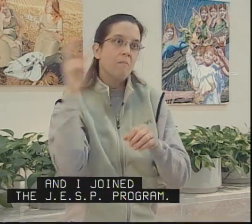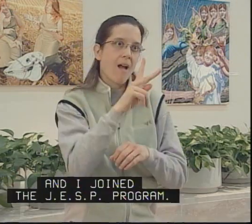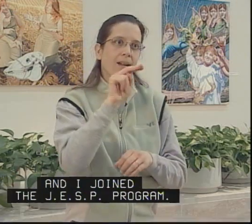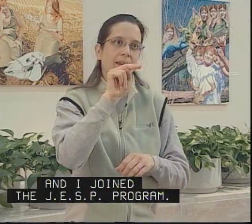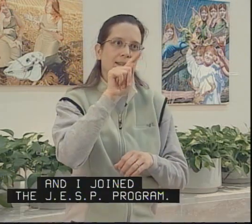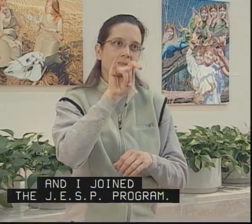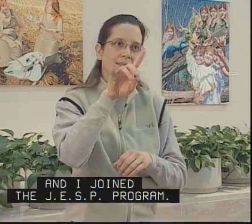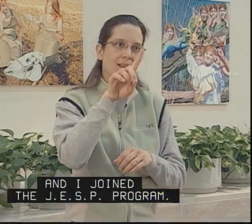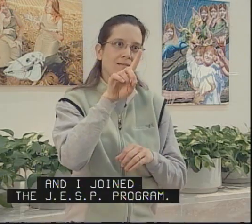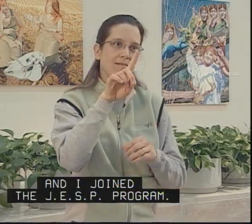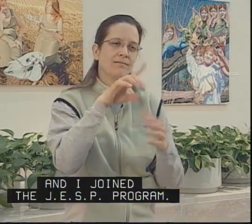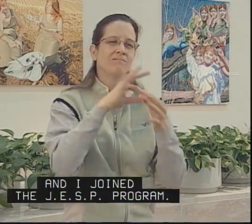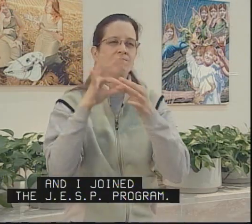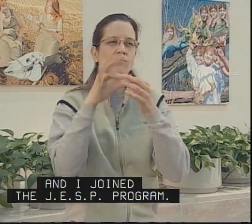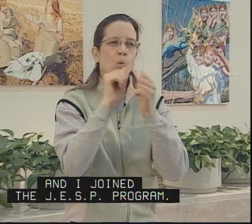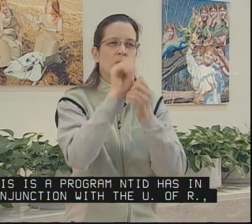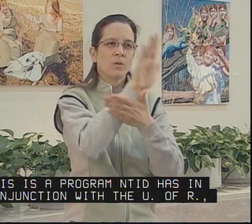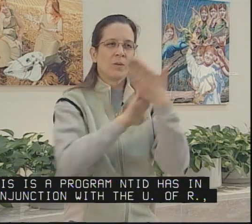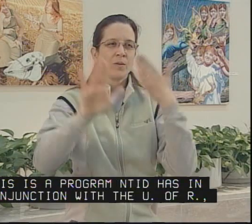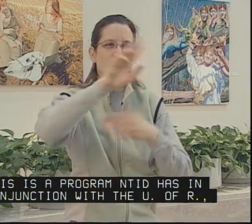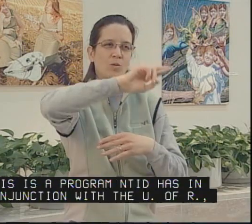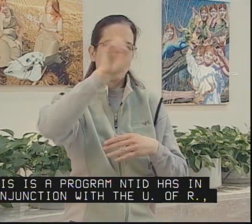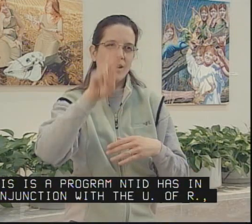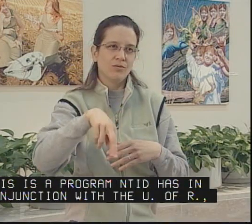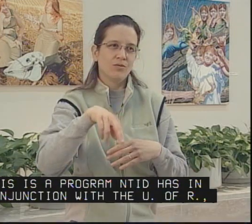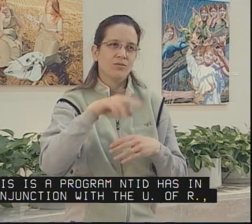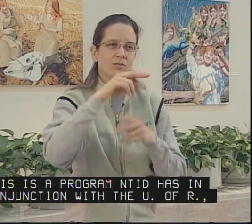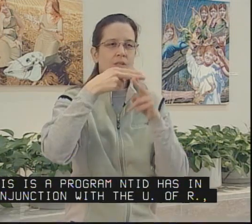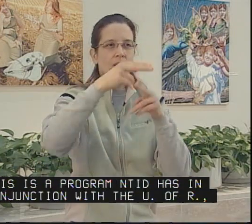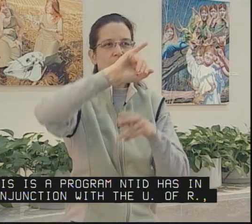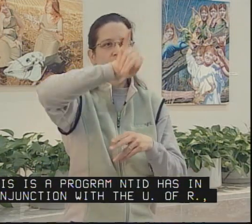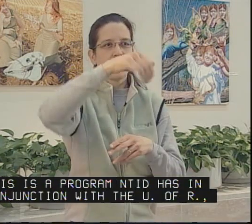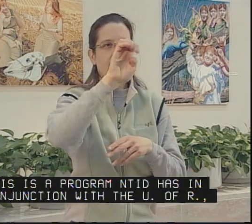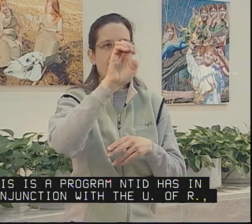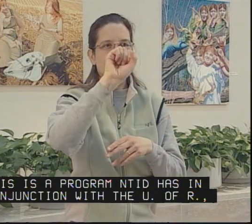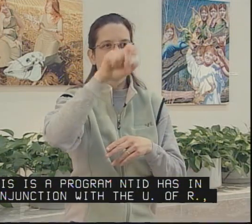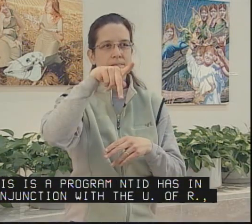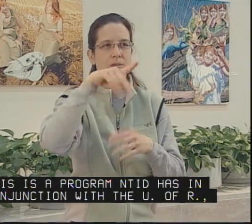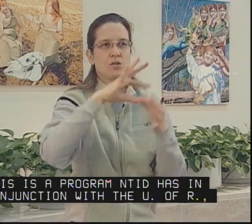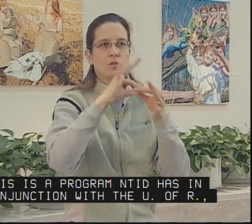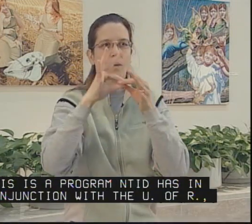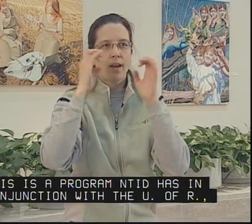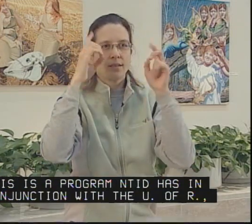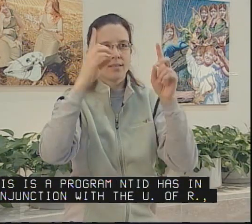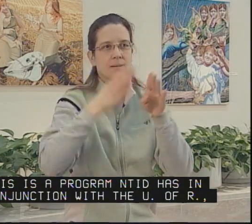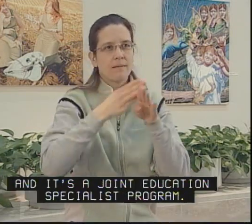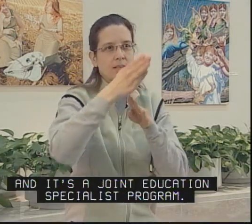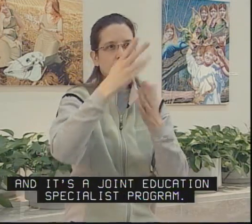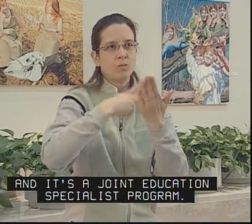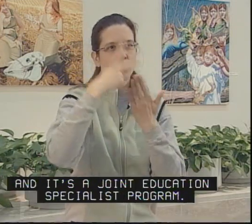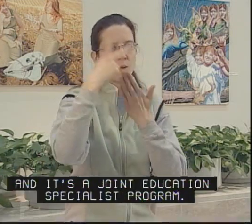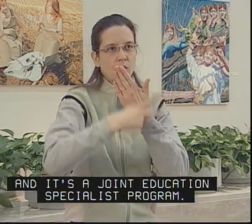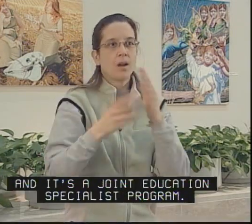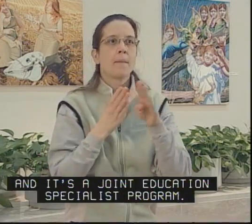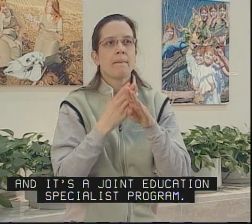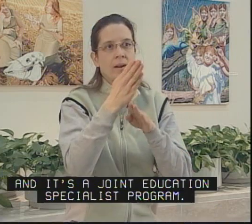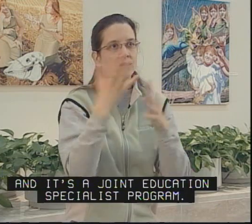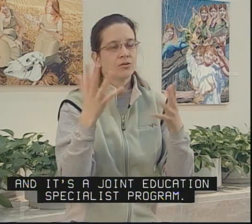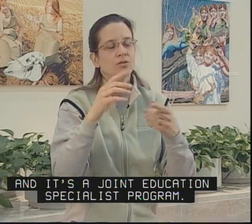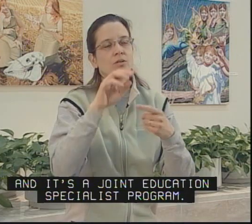joined the JESP program. This is a program NTID has in conjunction with U of R, and it's a joint education